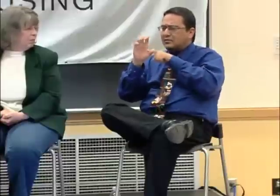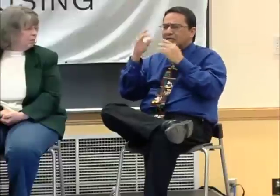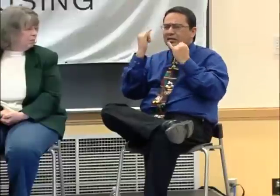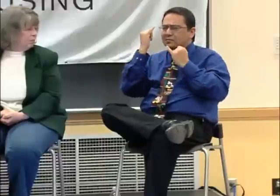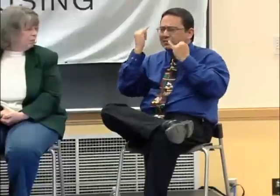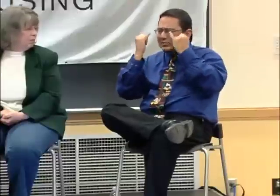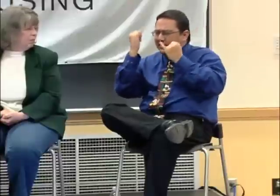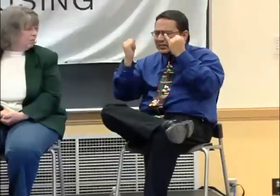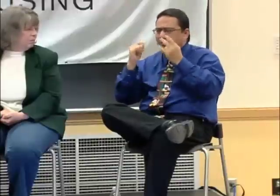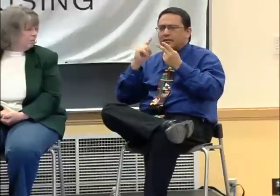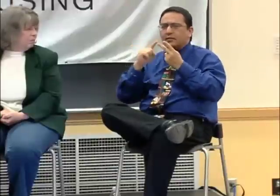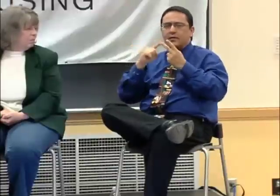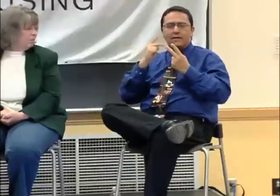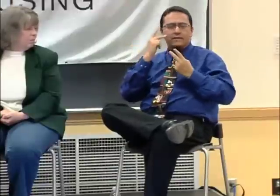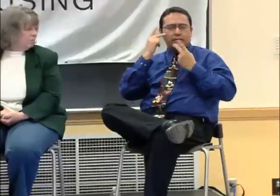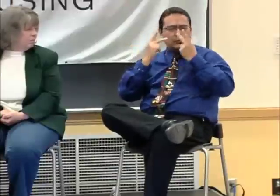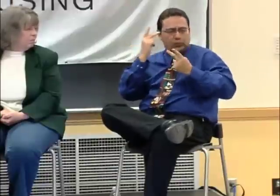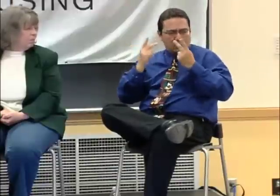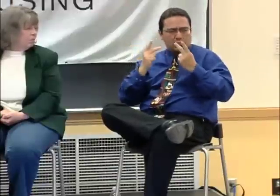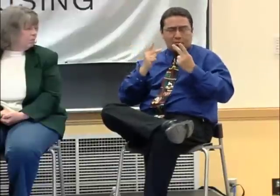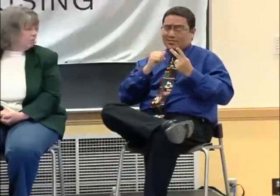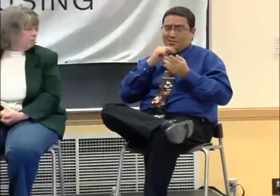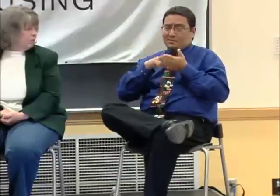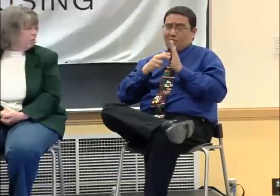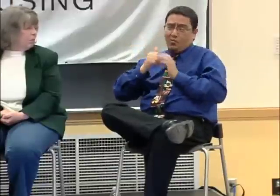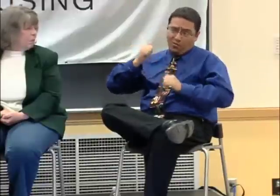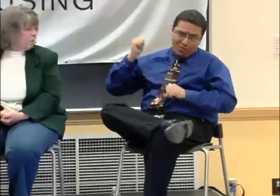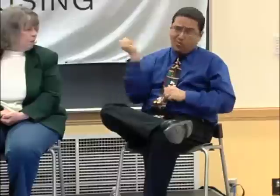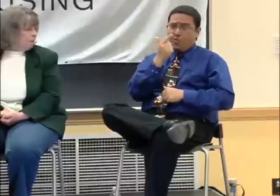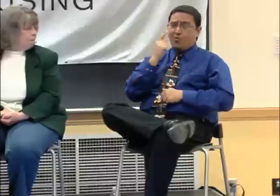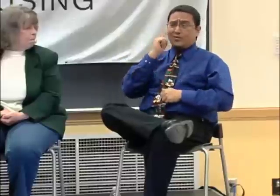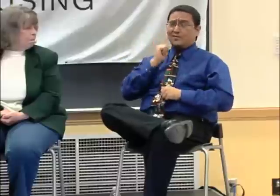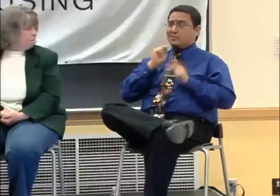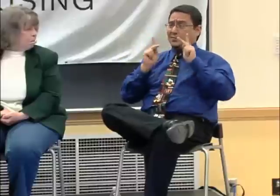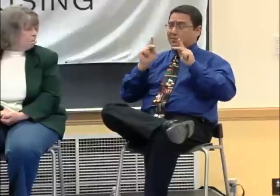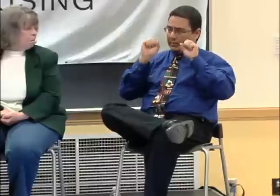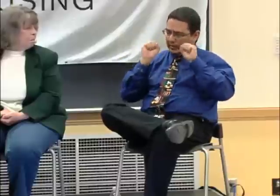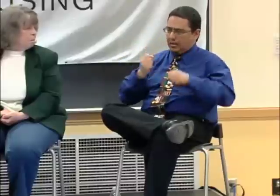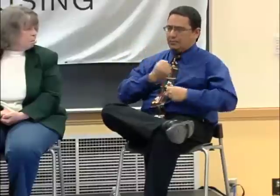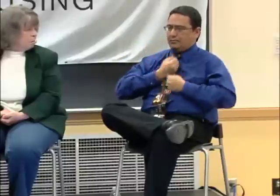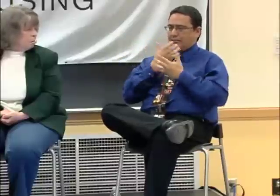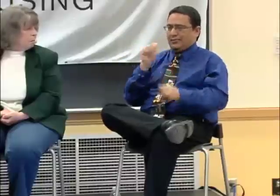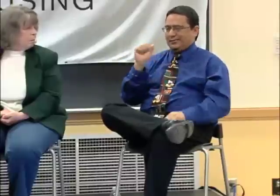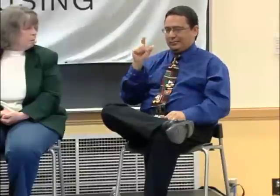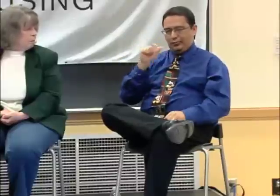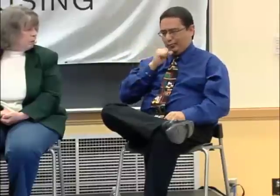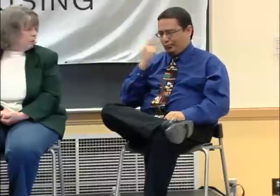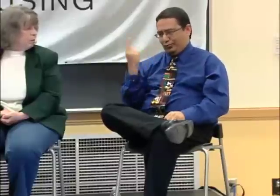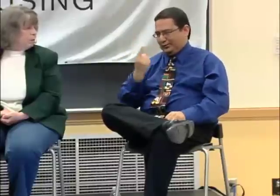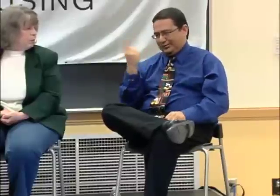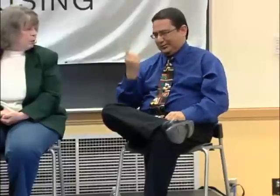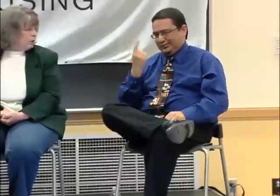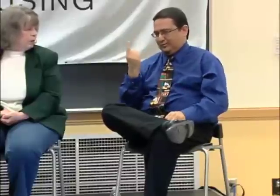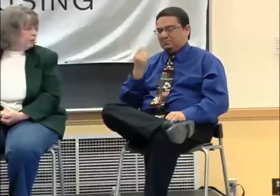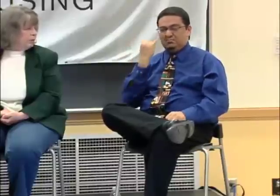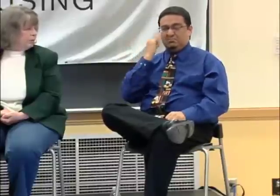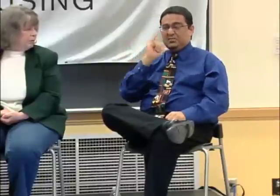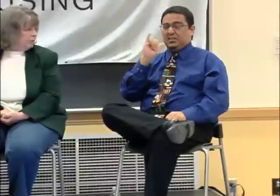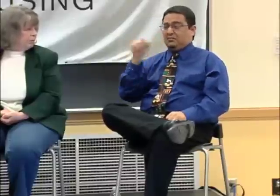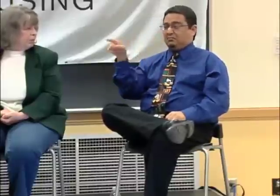Really, the poem itself was full of imagination. It was artistic. It didn't mean that all deaf people could change that poem